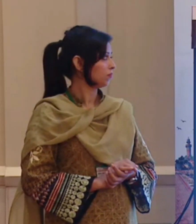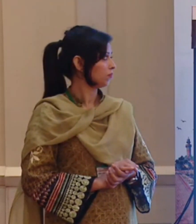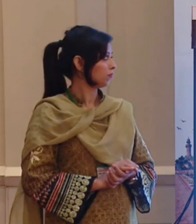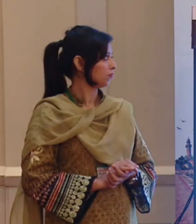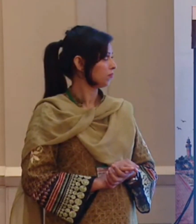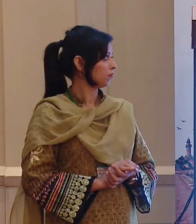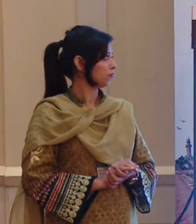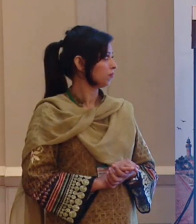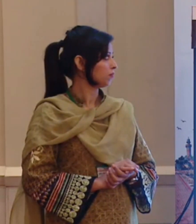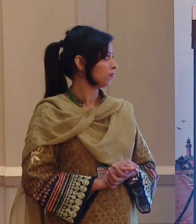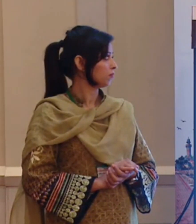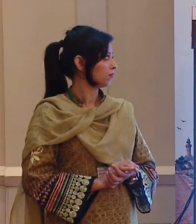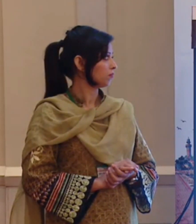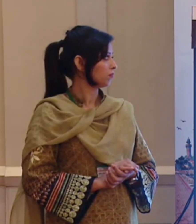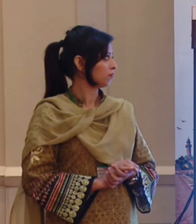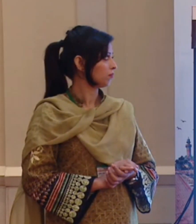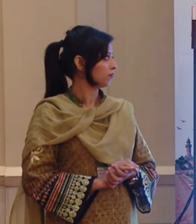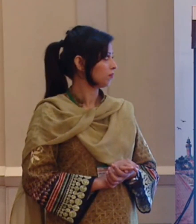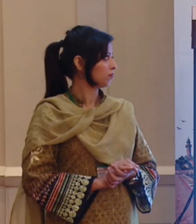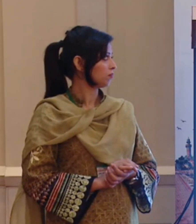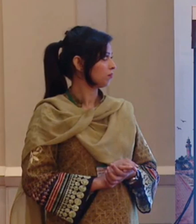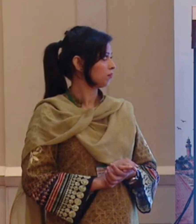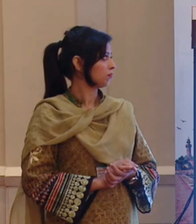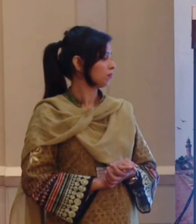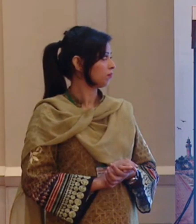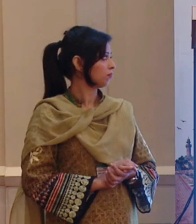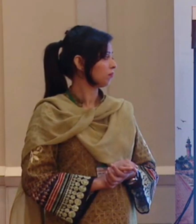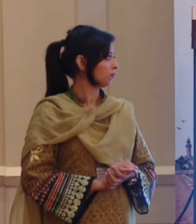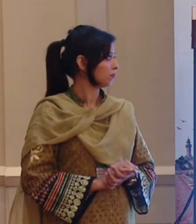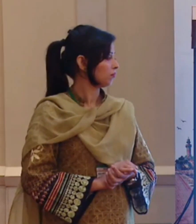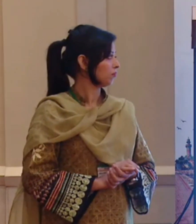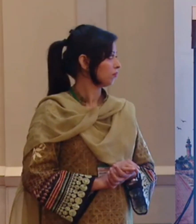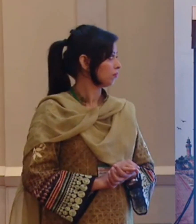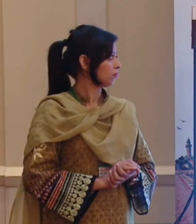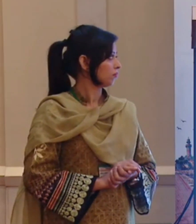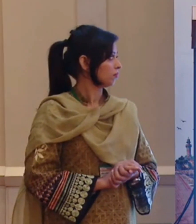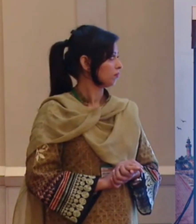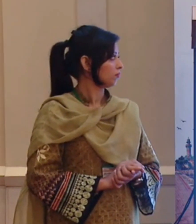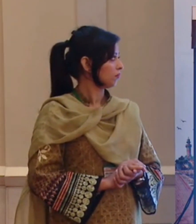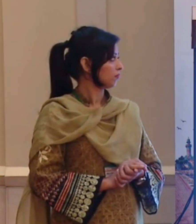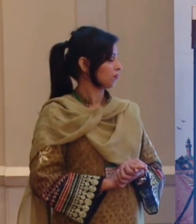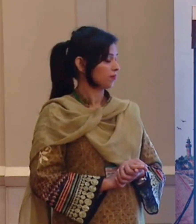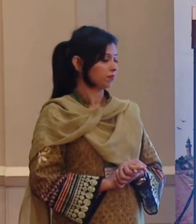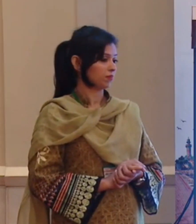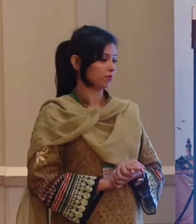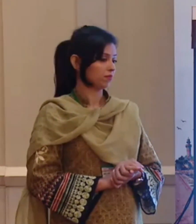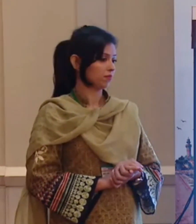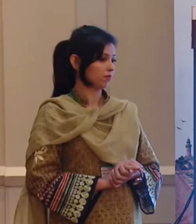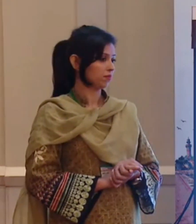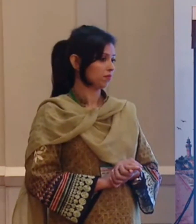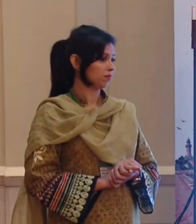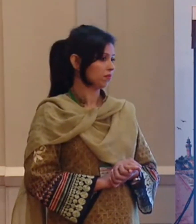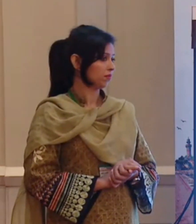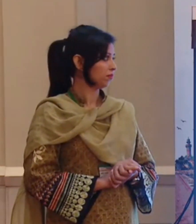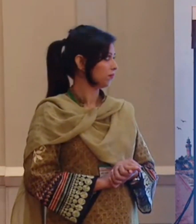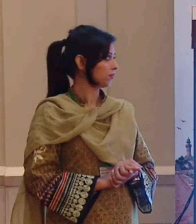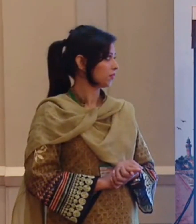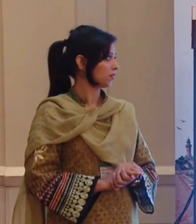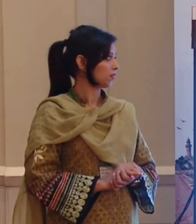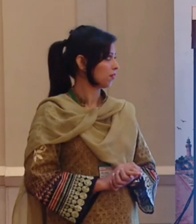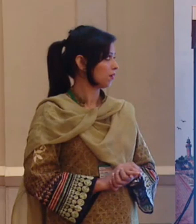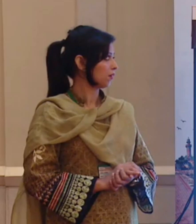of 10 cc needle and just place it along the